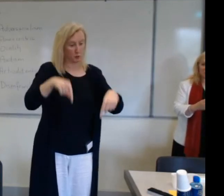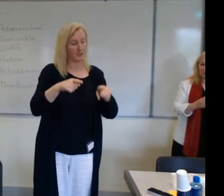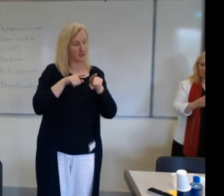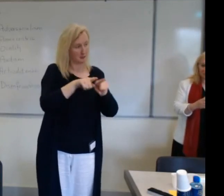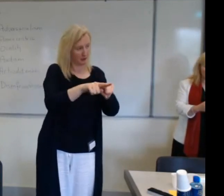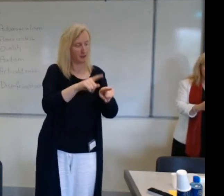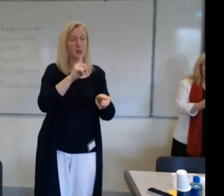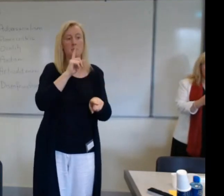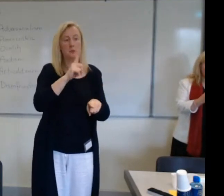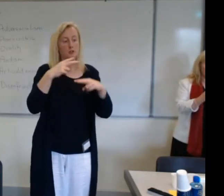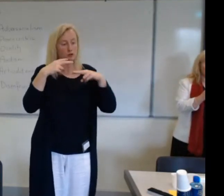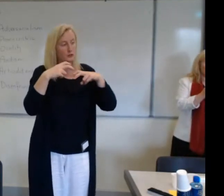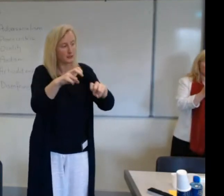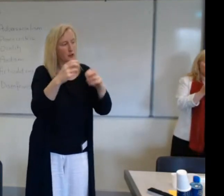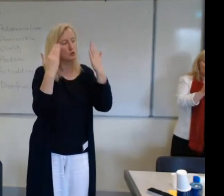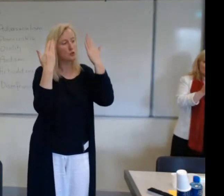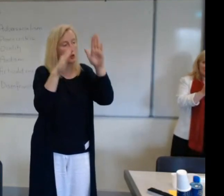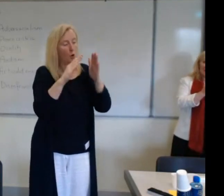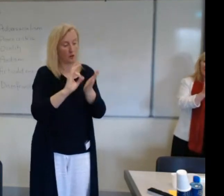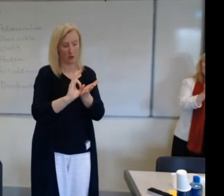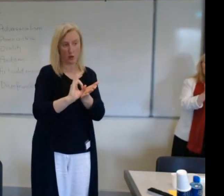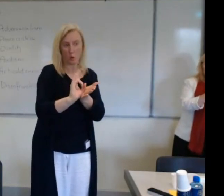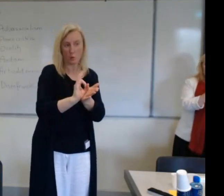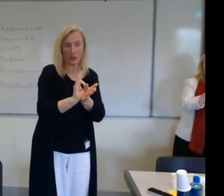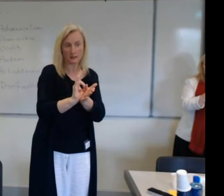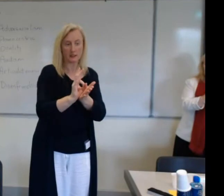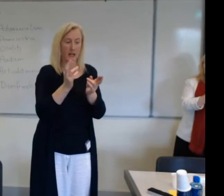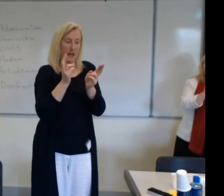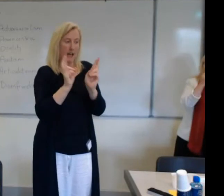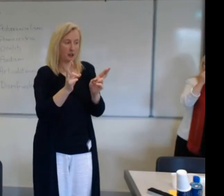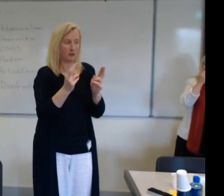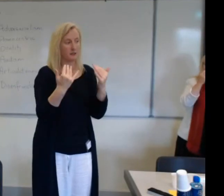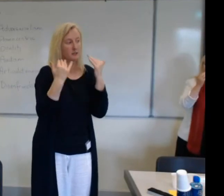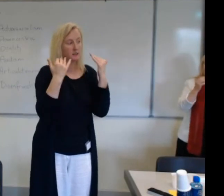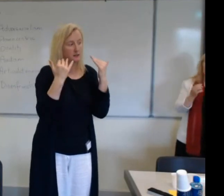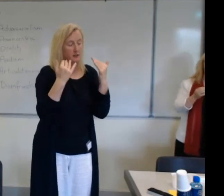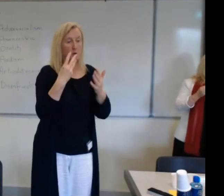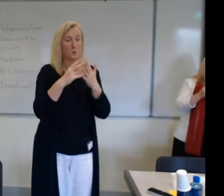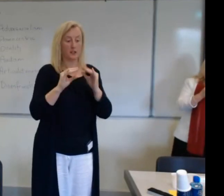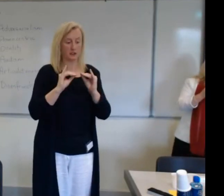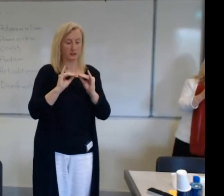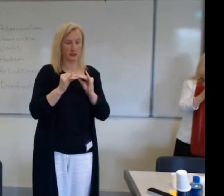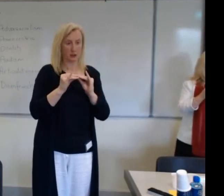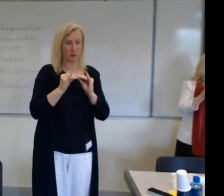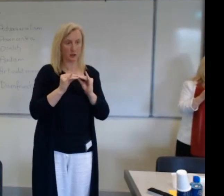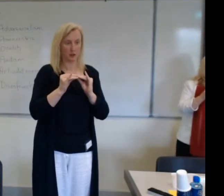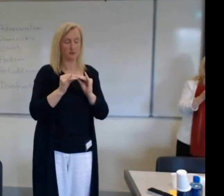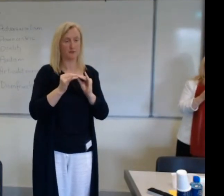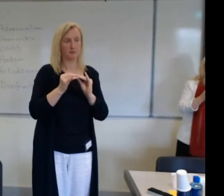been demonstrating that the quality, the accuracy of interpretation when the interpreter stops, understands what's being